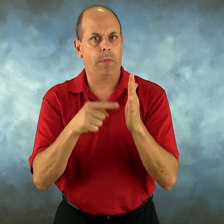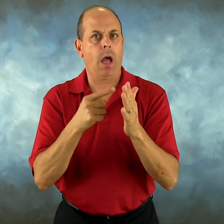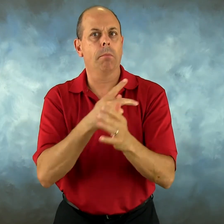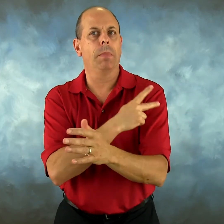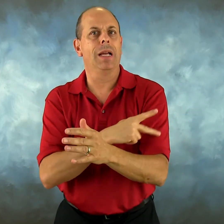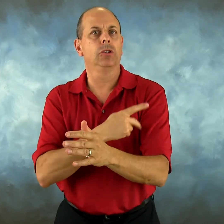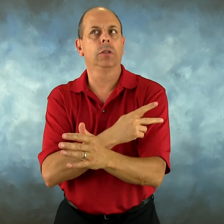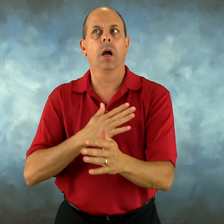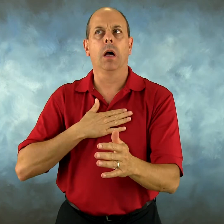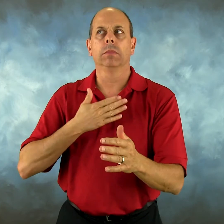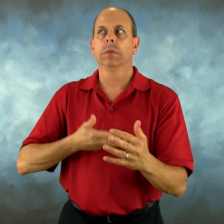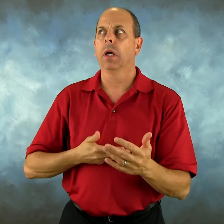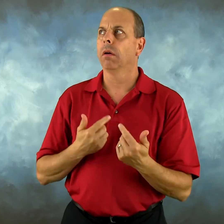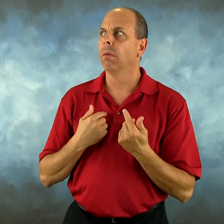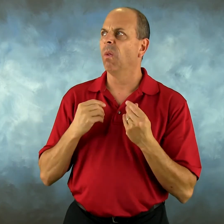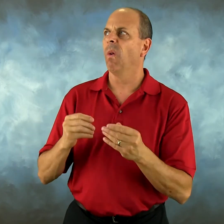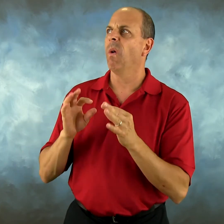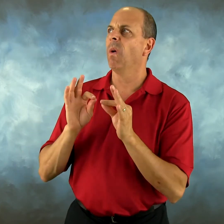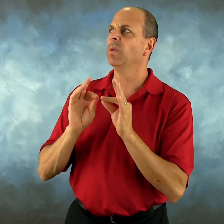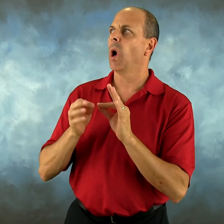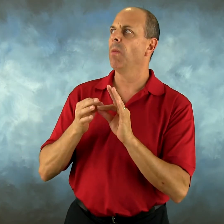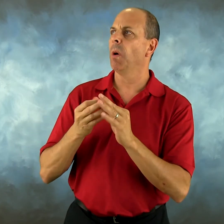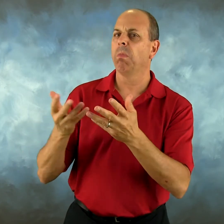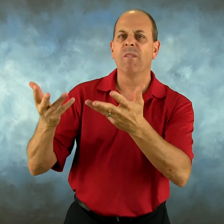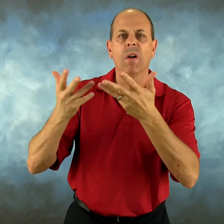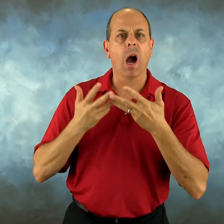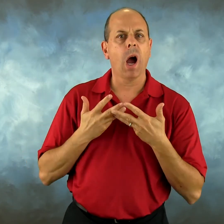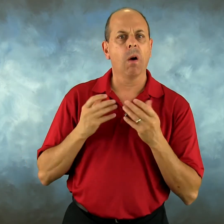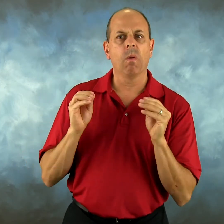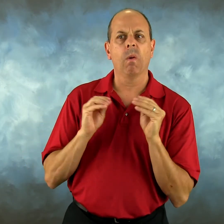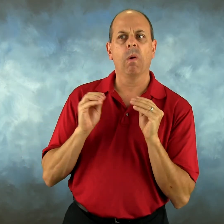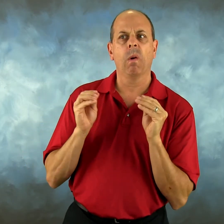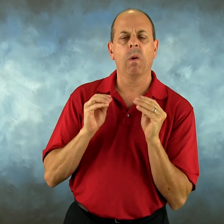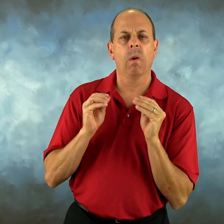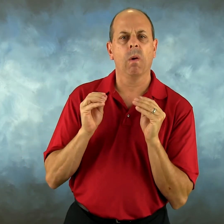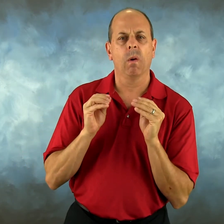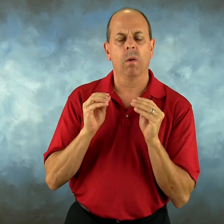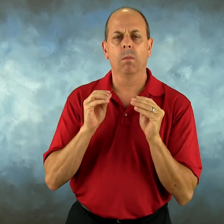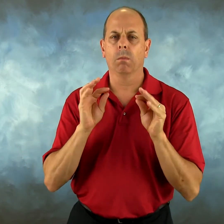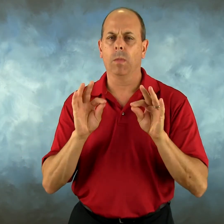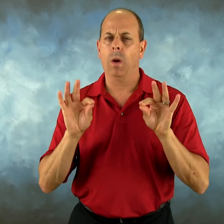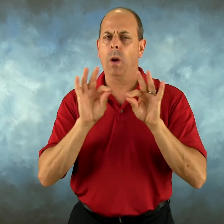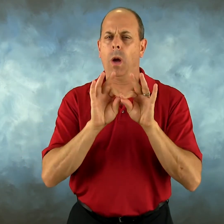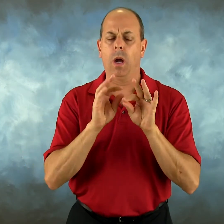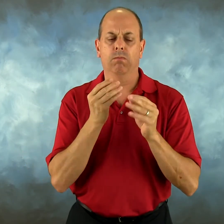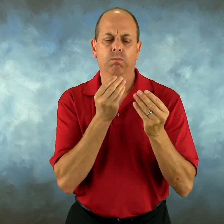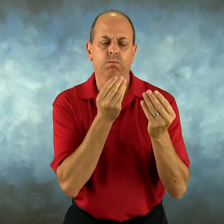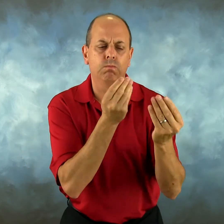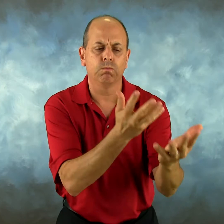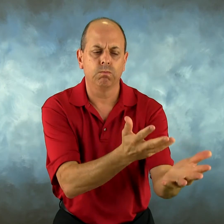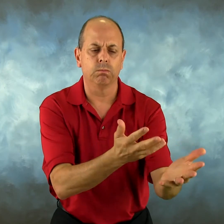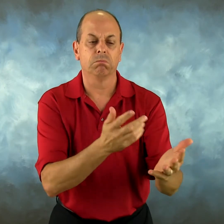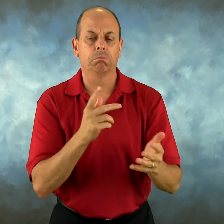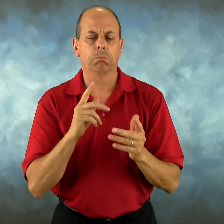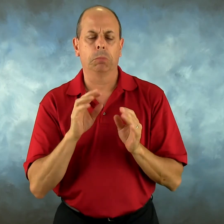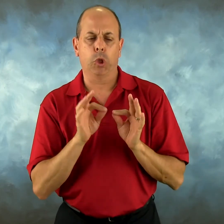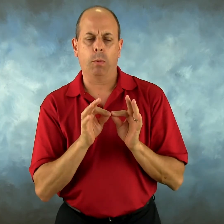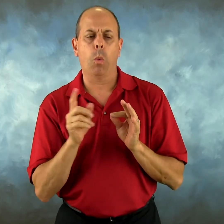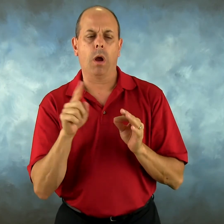It is very important to let the patient know that because the patient might get the impression that an interpreter is not being provided